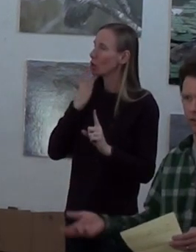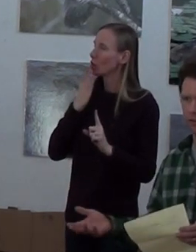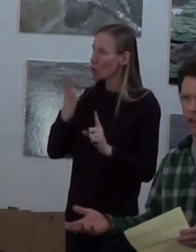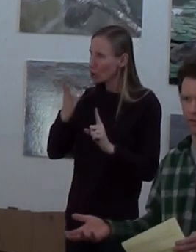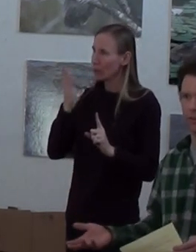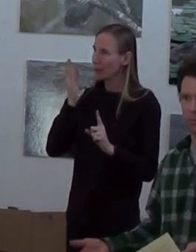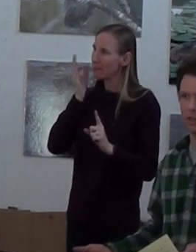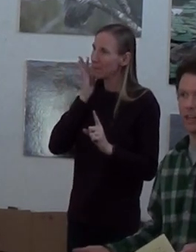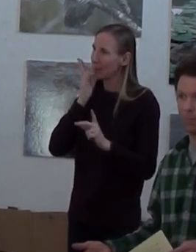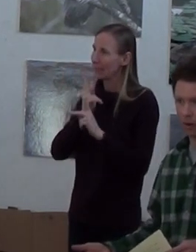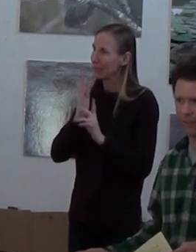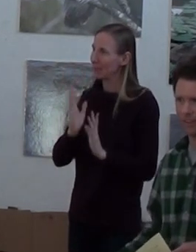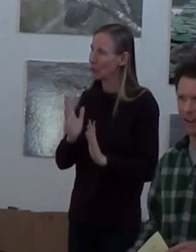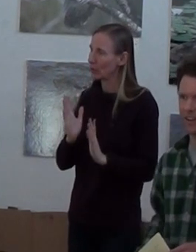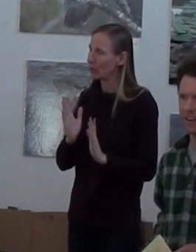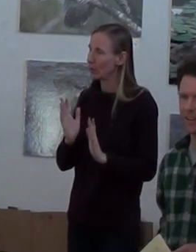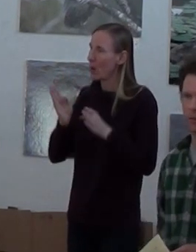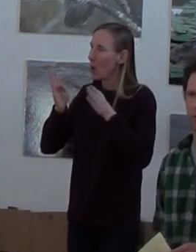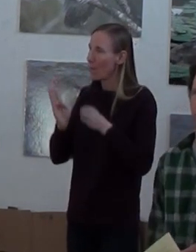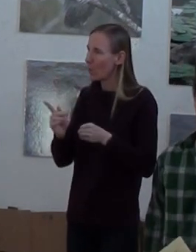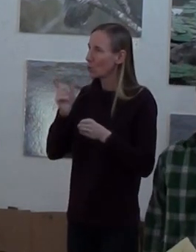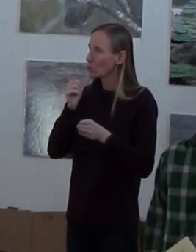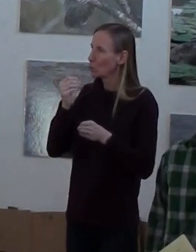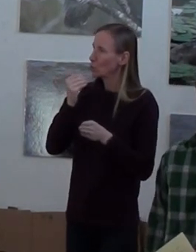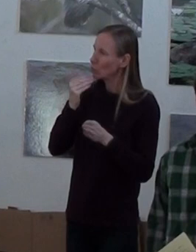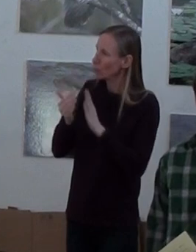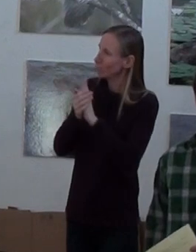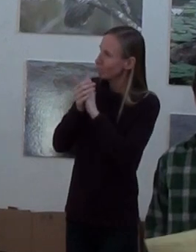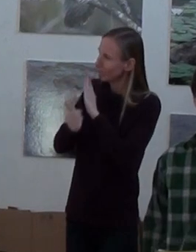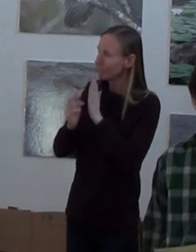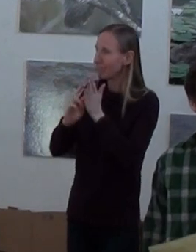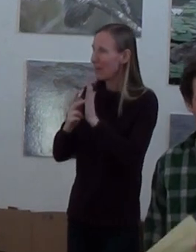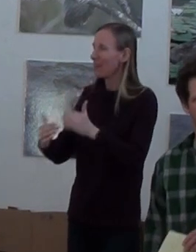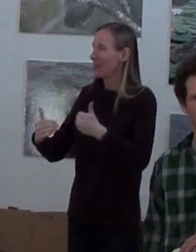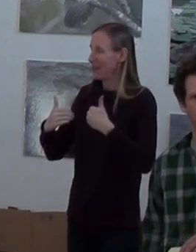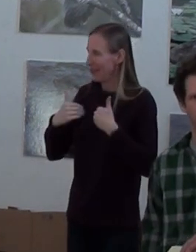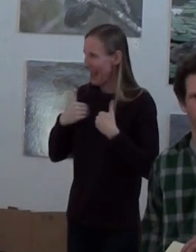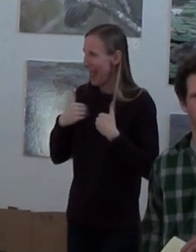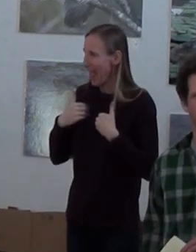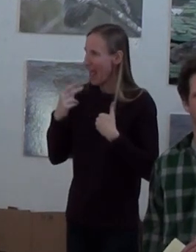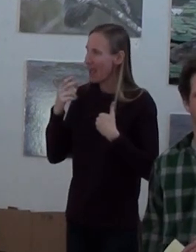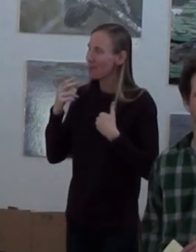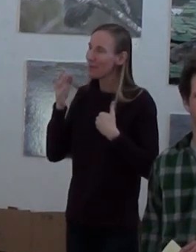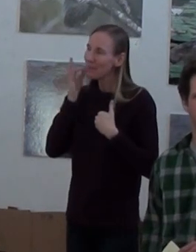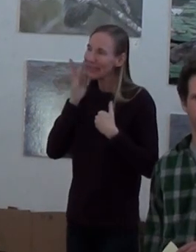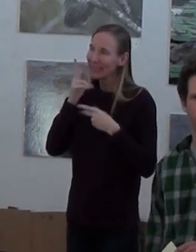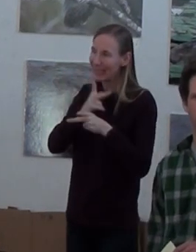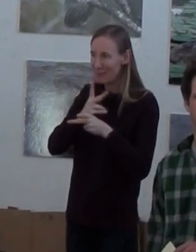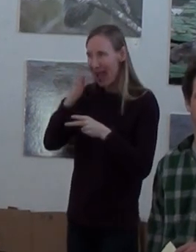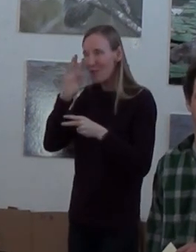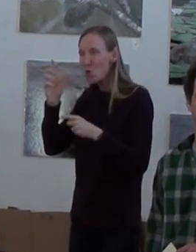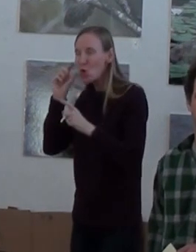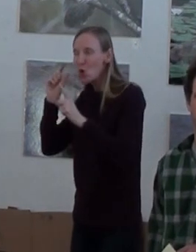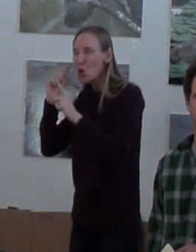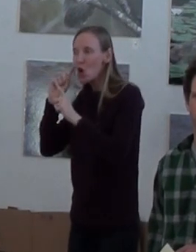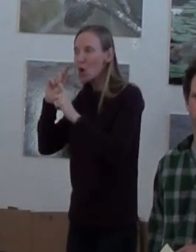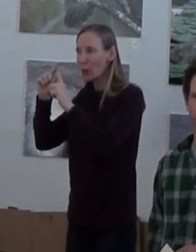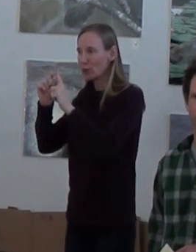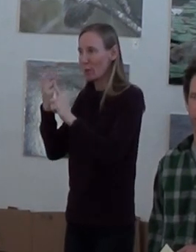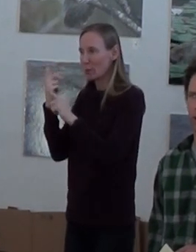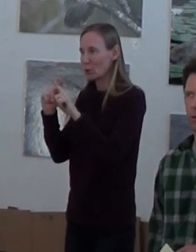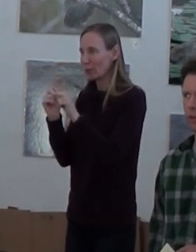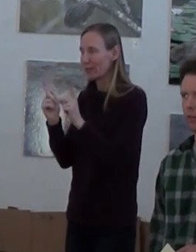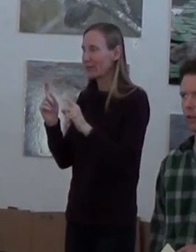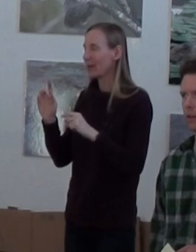beekeeper is a beekeeper, right? There's an old saying that says it's beehivers and beekeepers. You know, and you'll know real